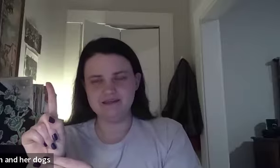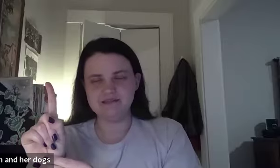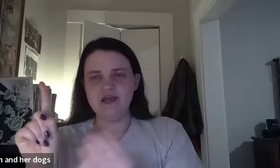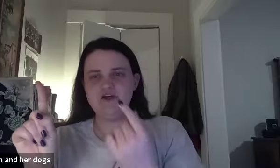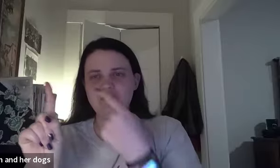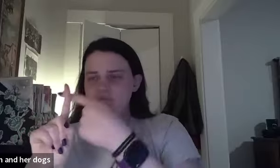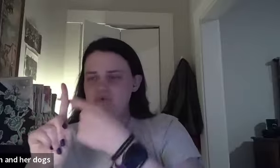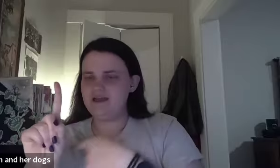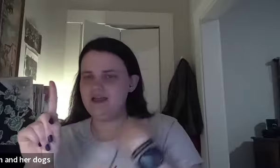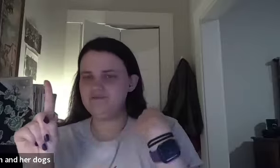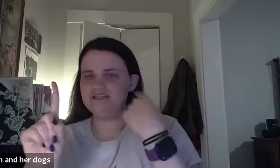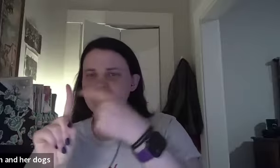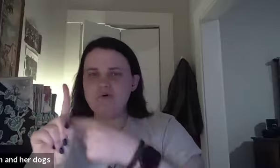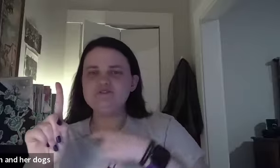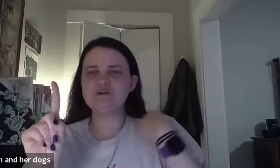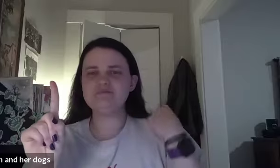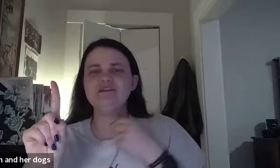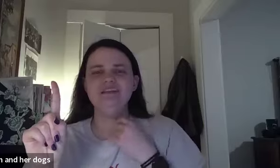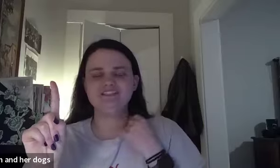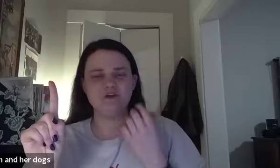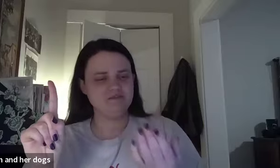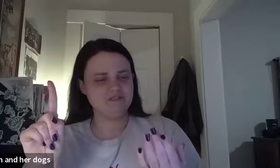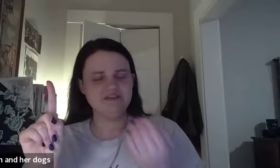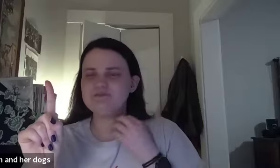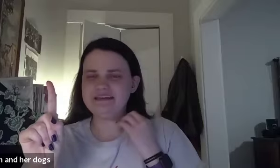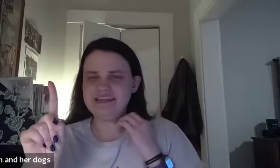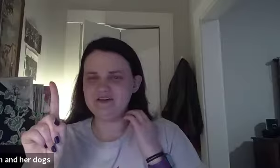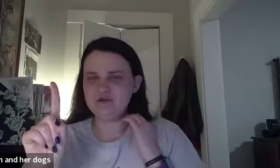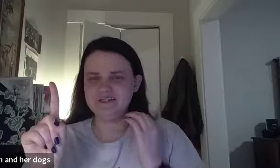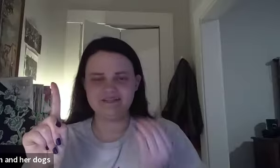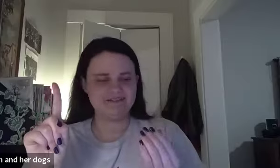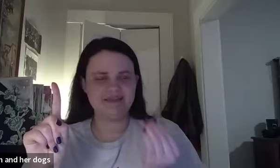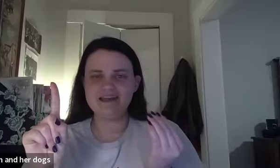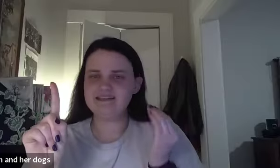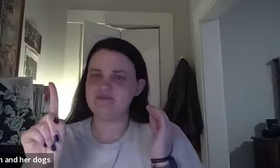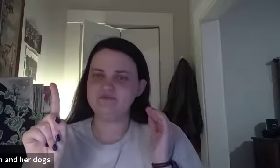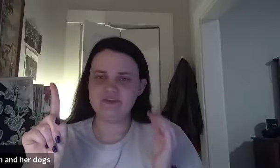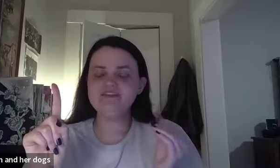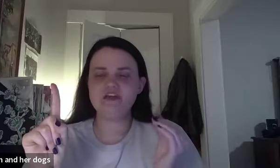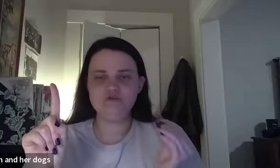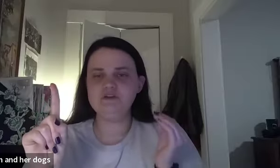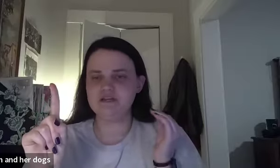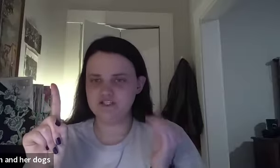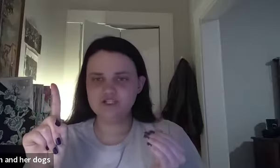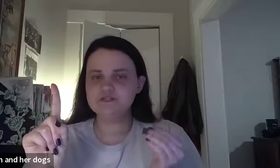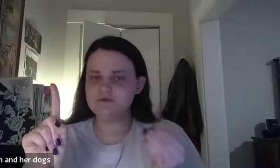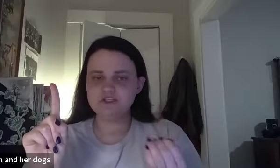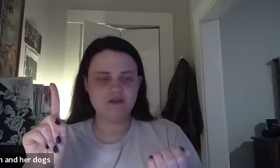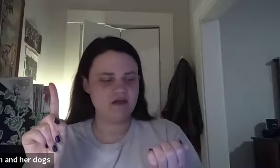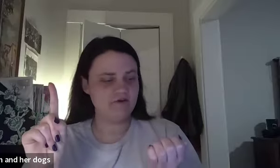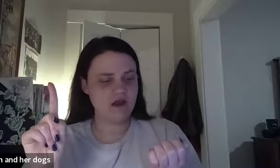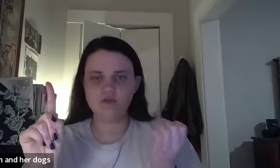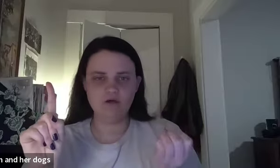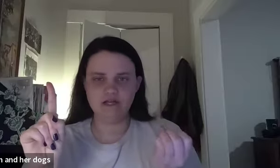is. But every time I'm always worried I'm gonna like scratch myself with my nail because that is a thing that you can do, especially if you ever have long